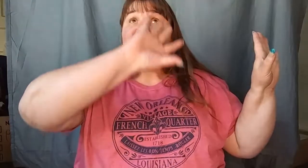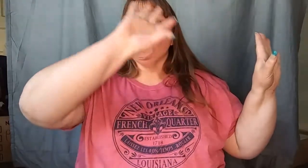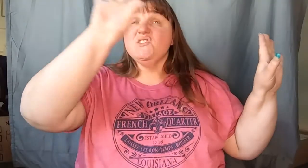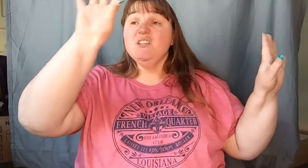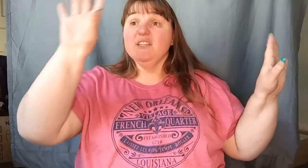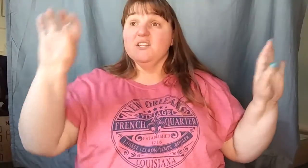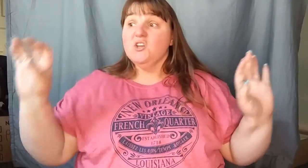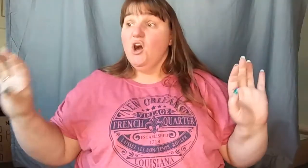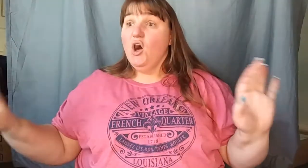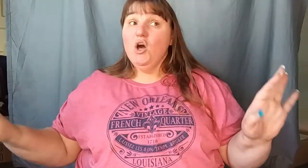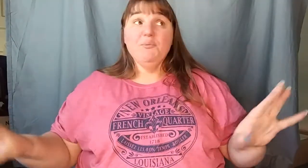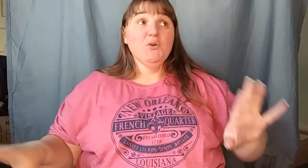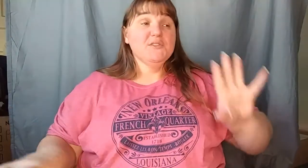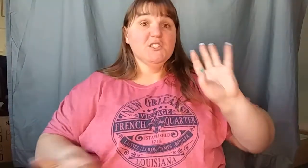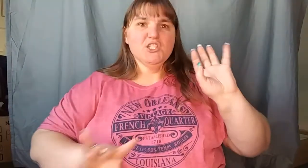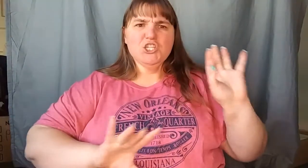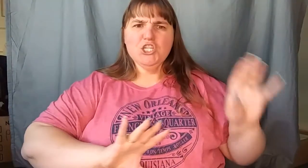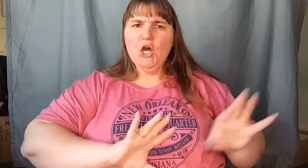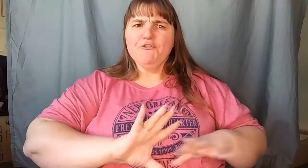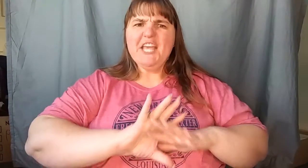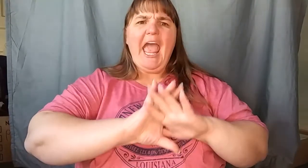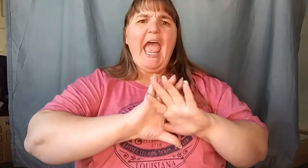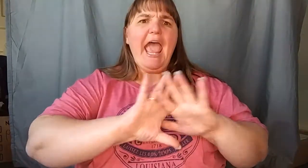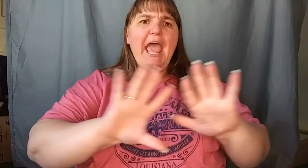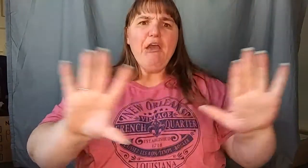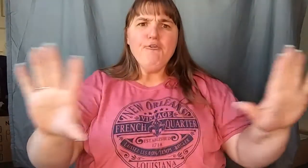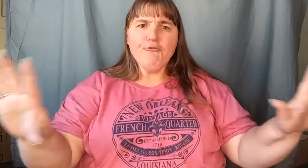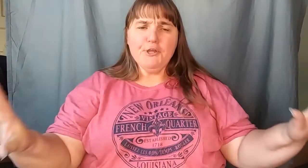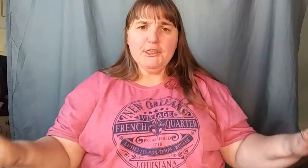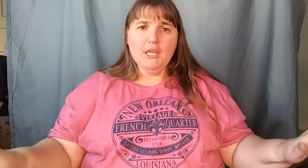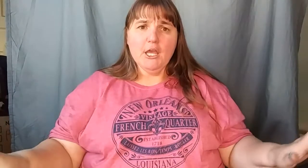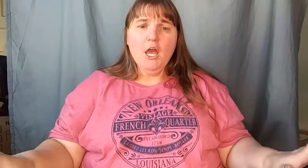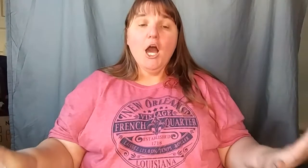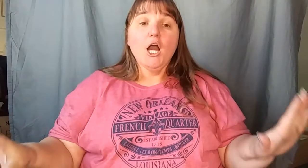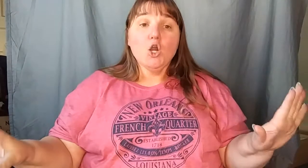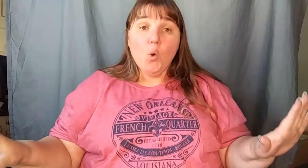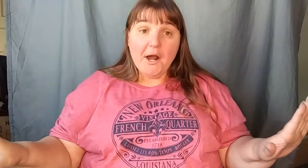ceilings, ambiances, shelves, everything aquatic.